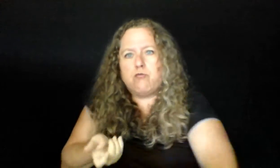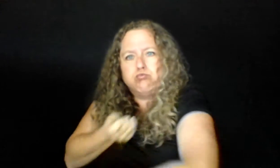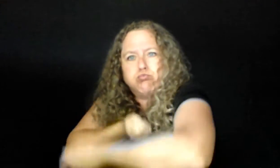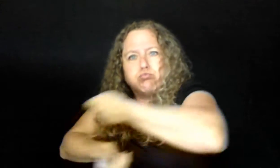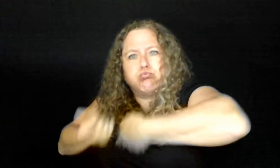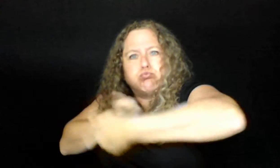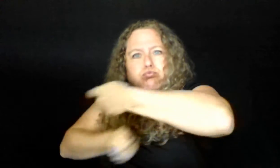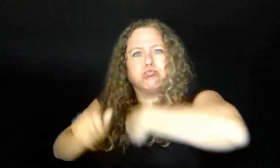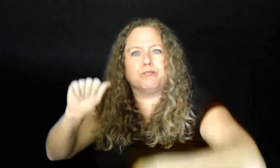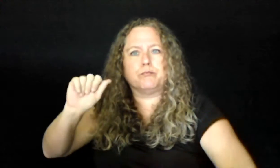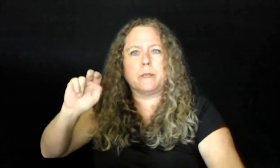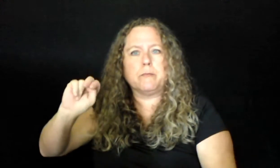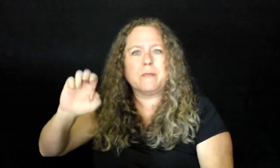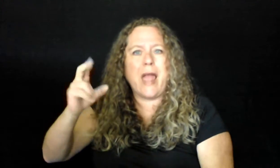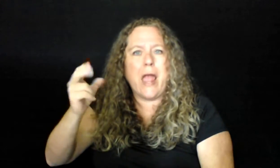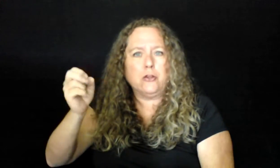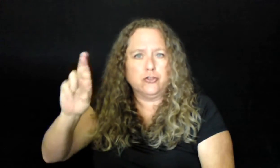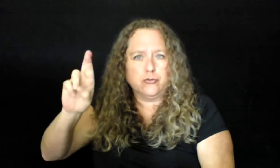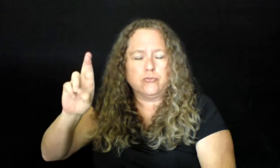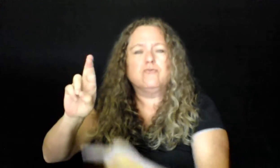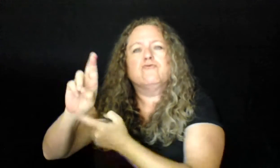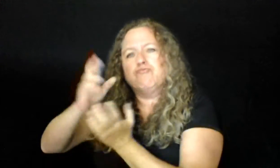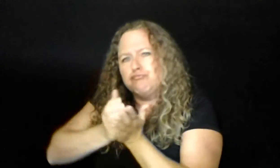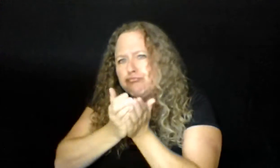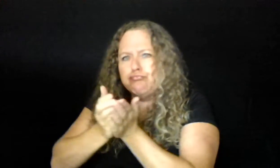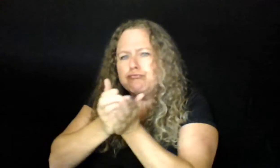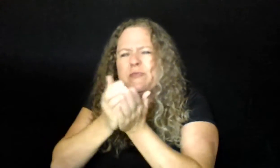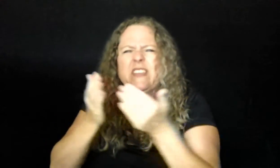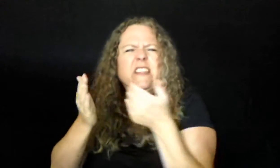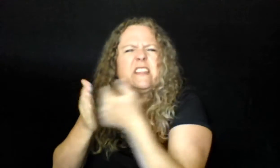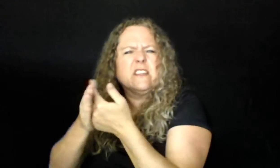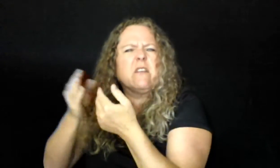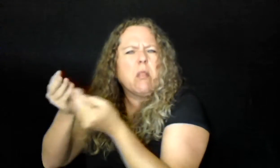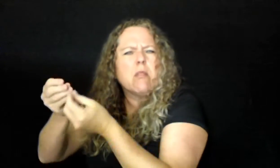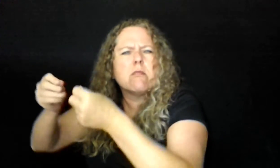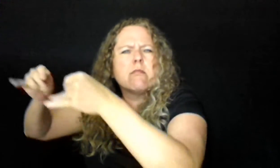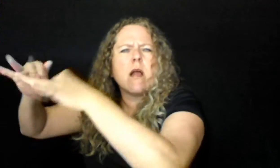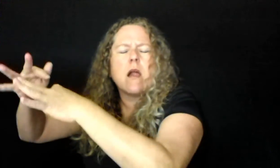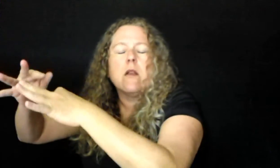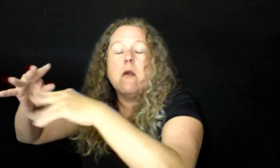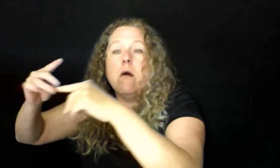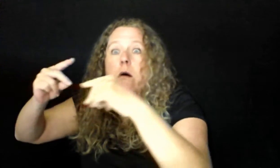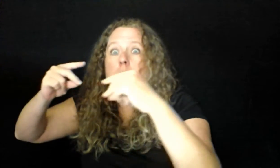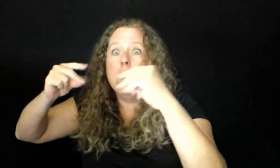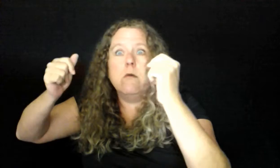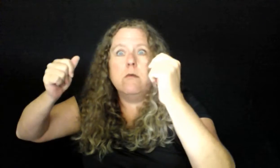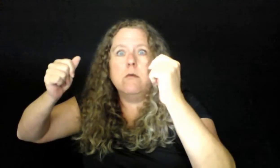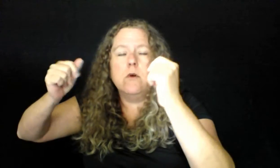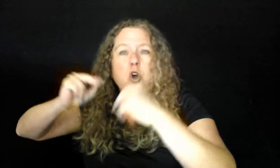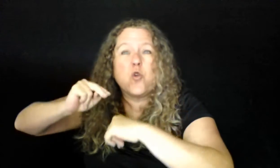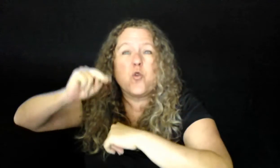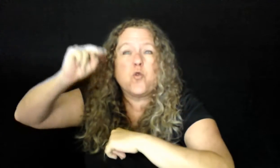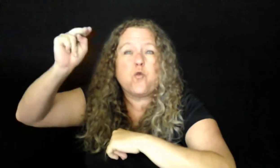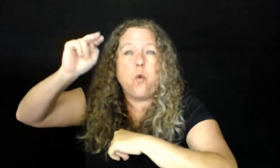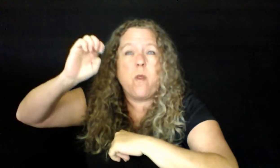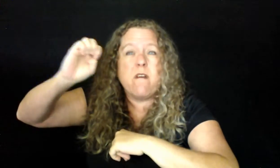of Crete. Before very long, a wind of hurricane force called the Northeaster swept down from the